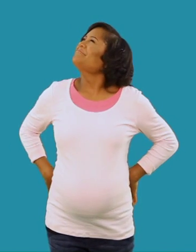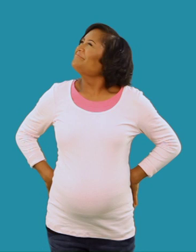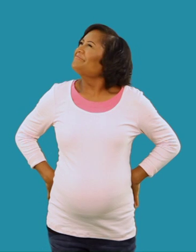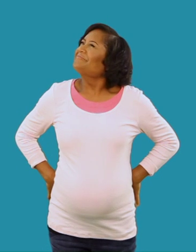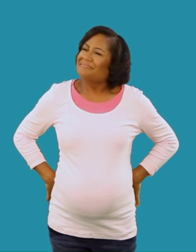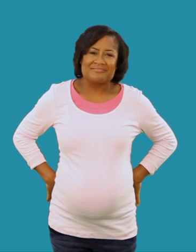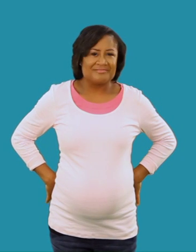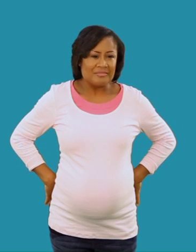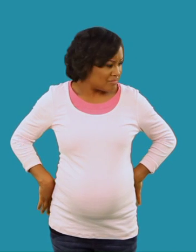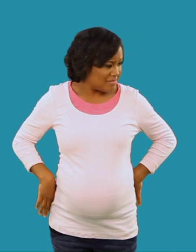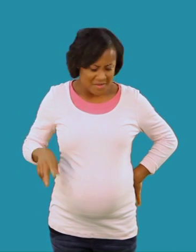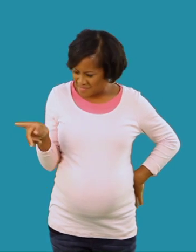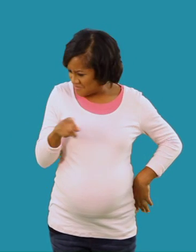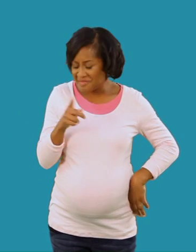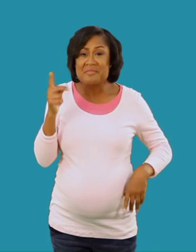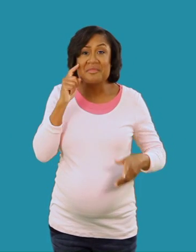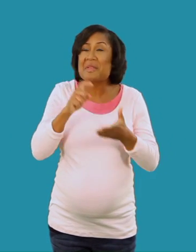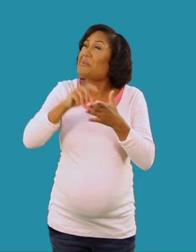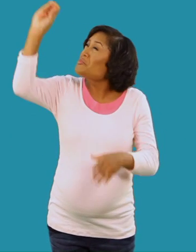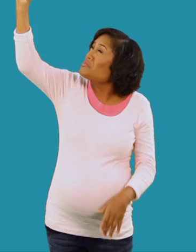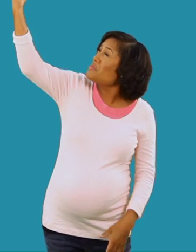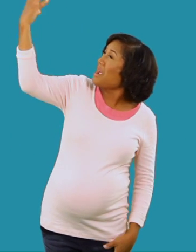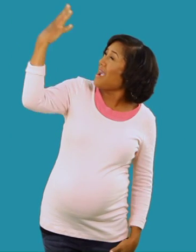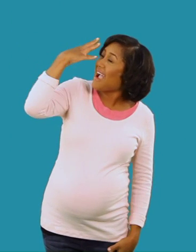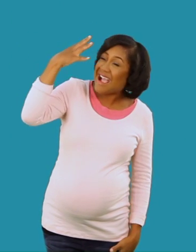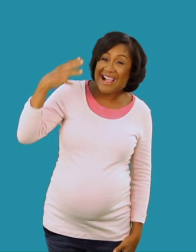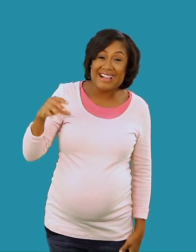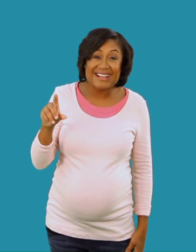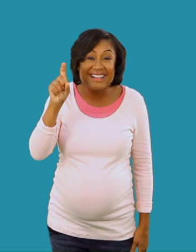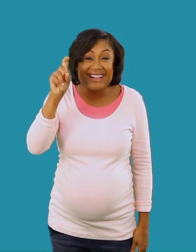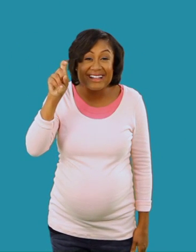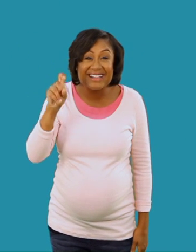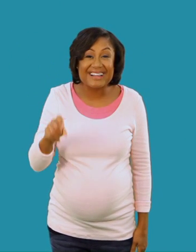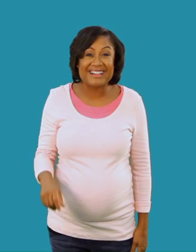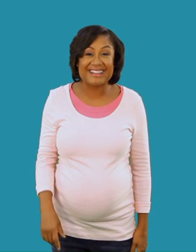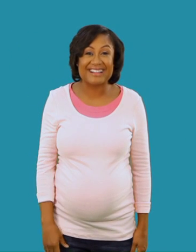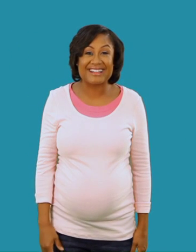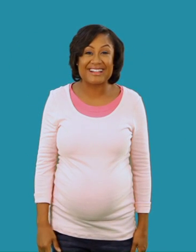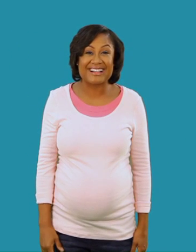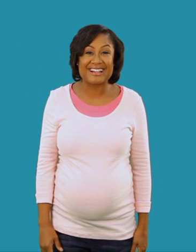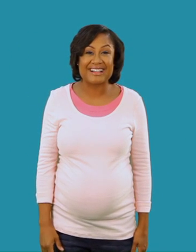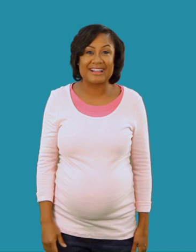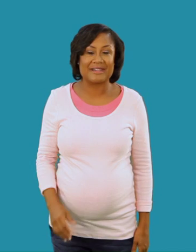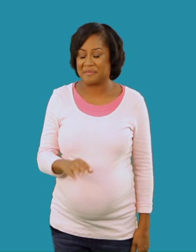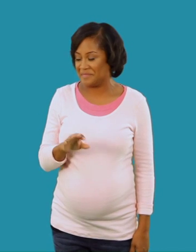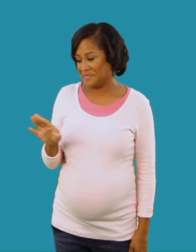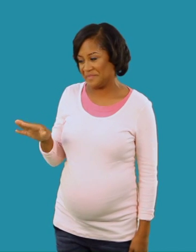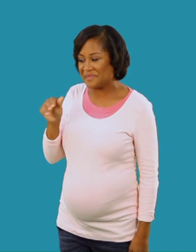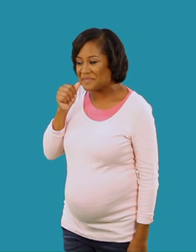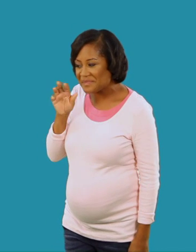the sun is? She turns towards Amber and signs sun.